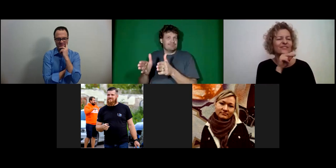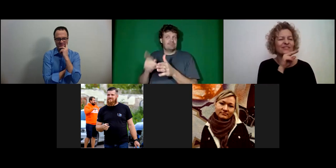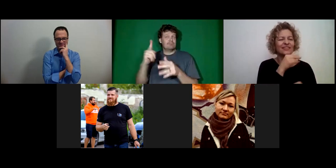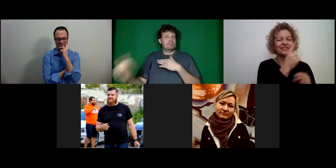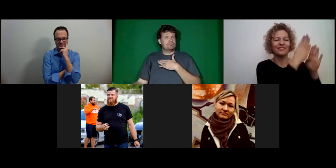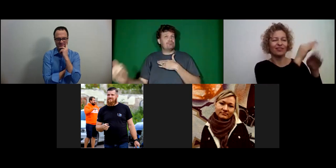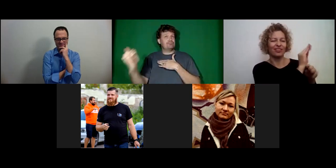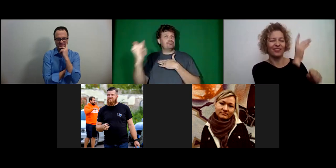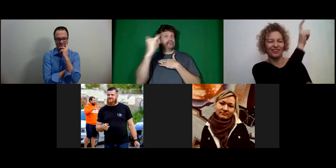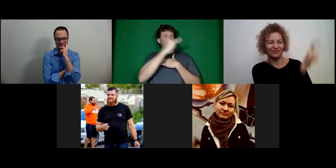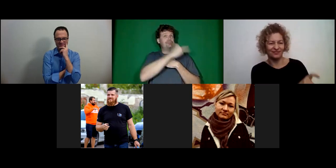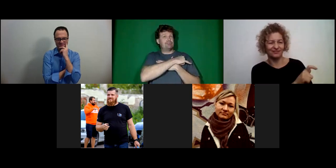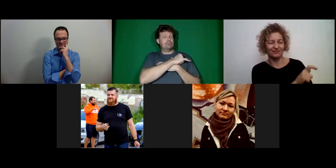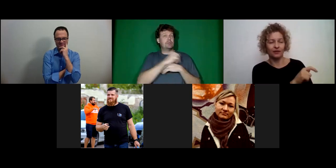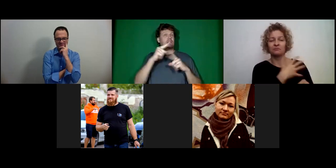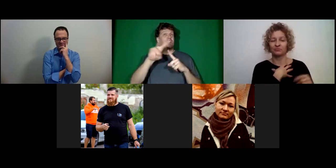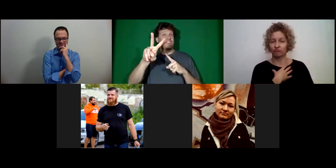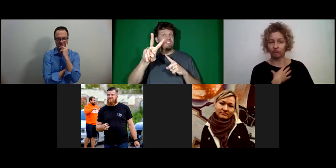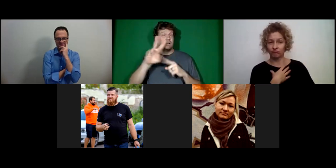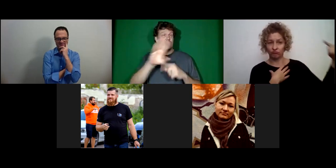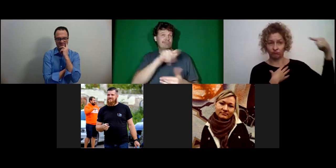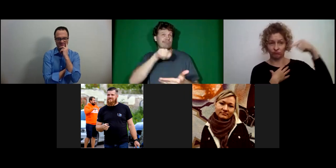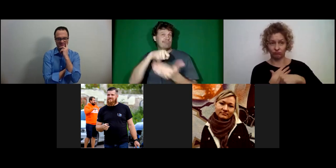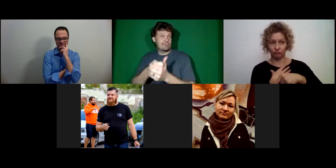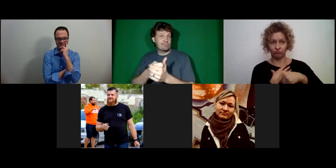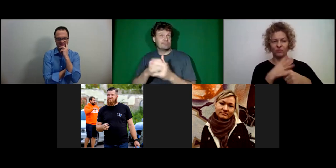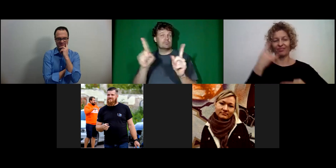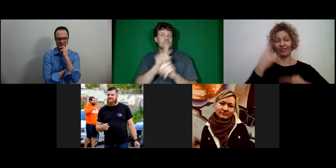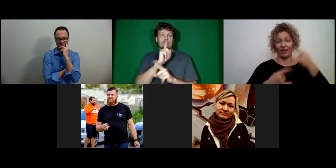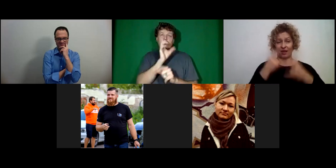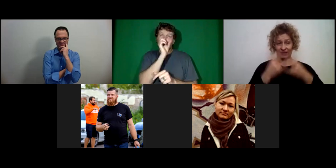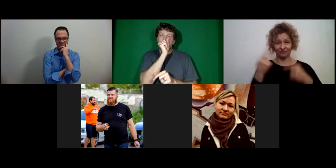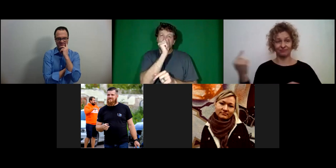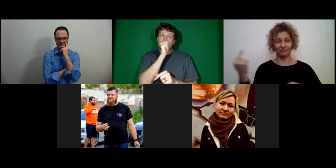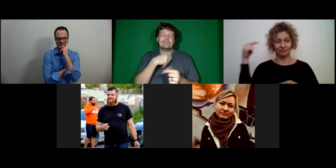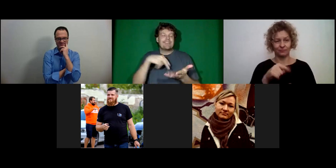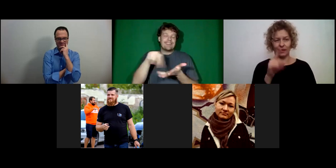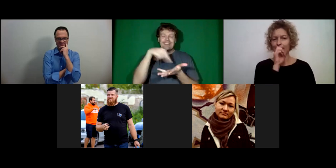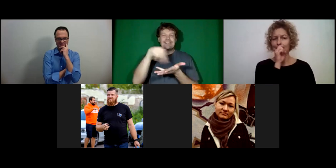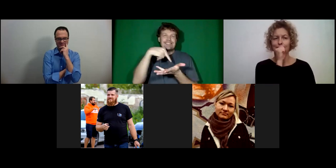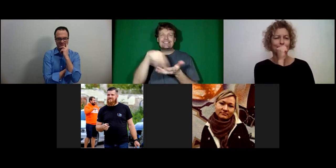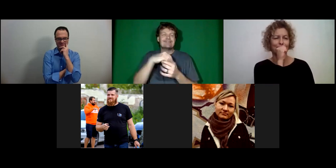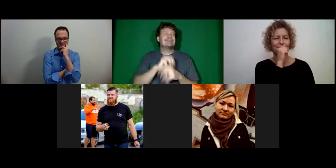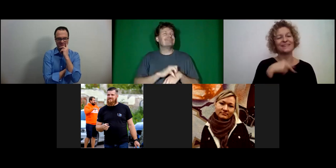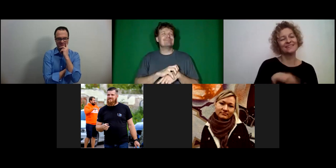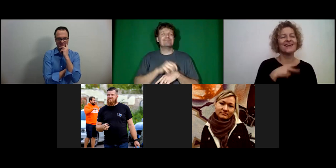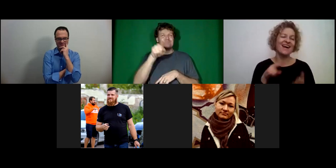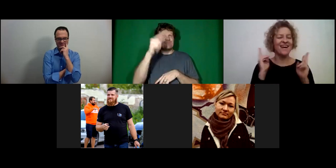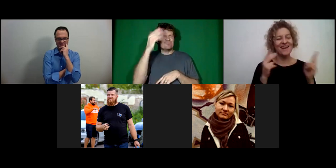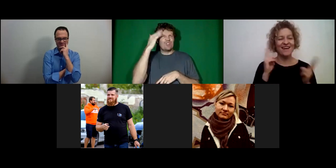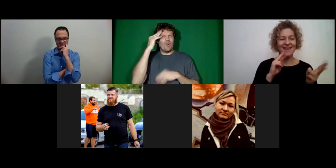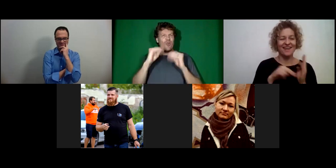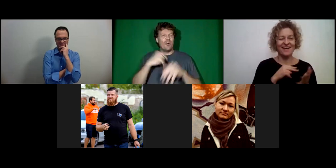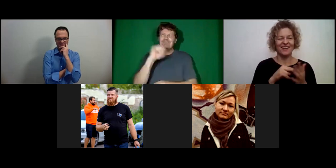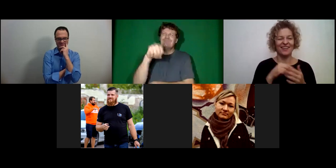and brought the Greek coach all the way to the semifinals, but it was a secret and I